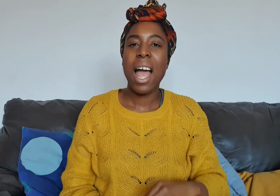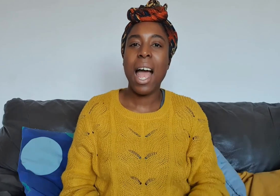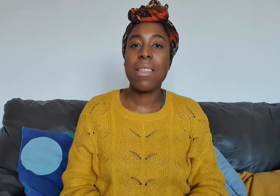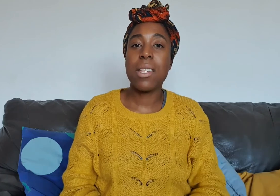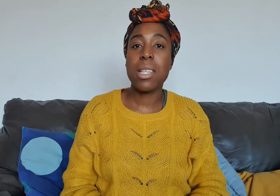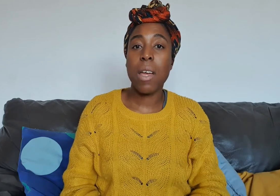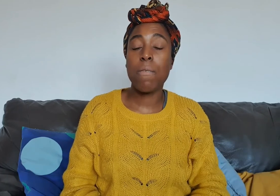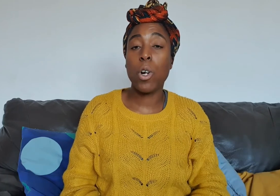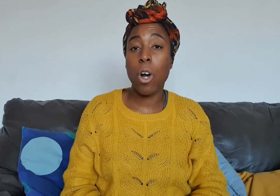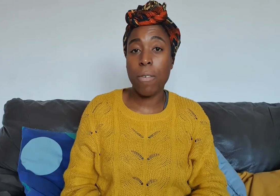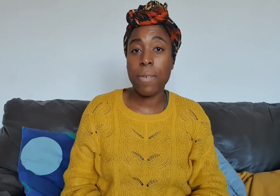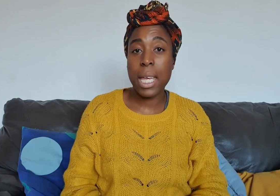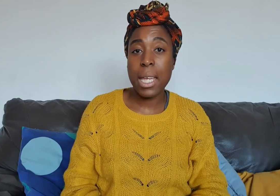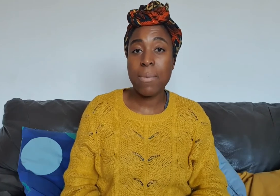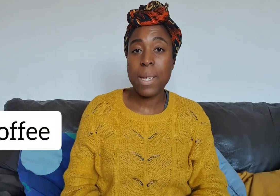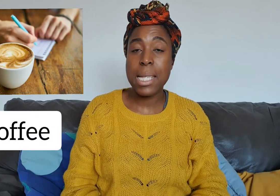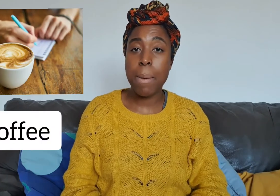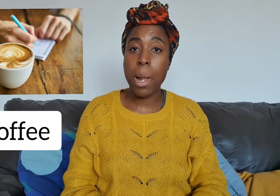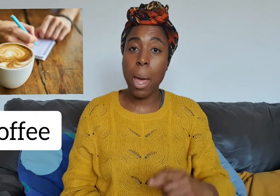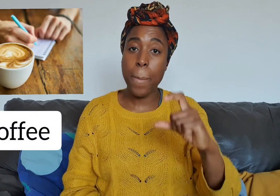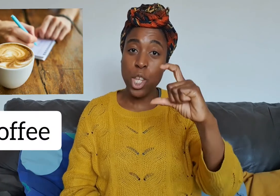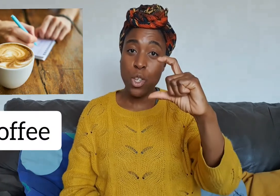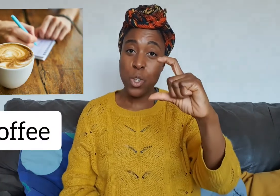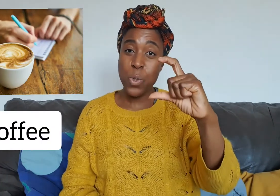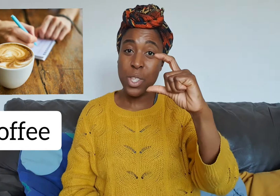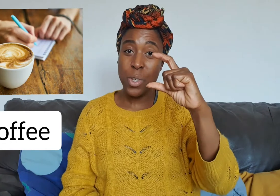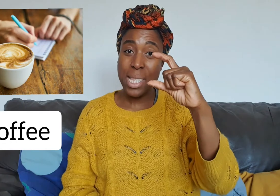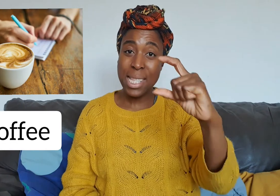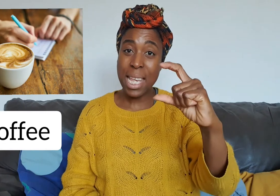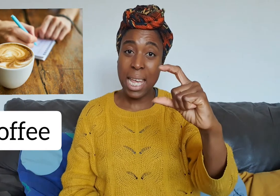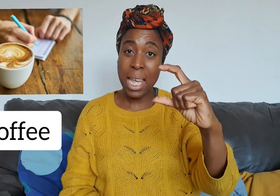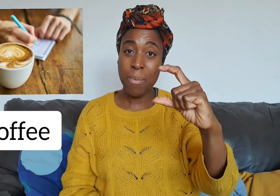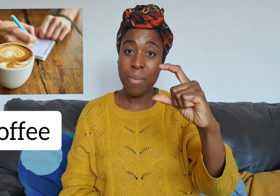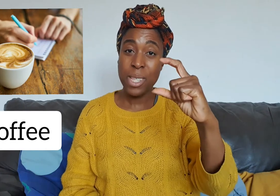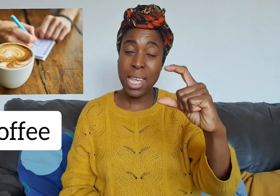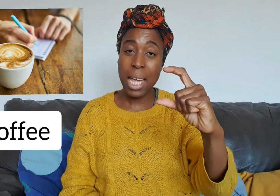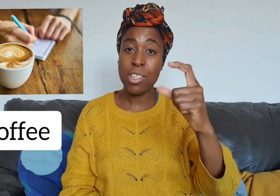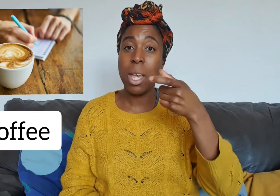And the sign for coffee is similar, but you use your C hand shape,